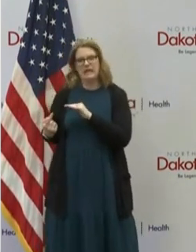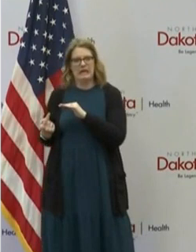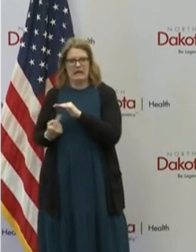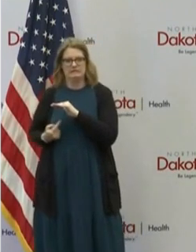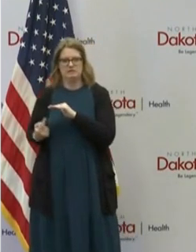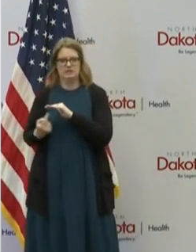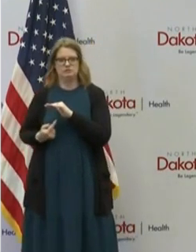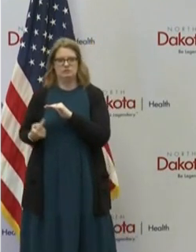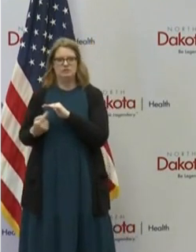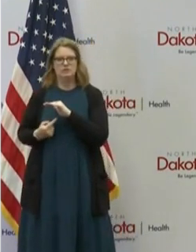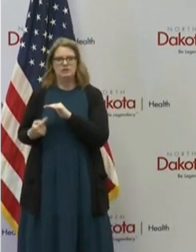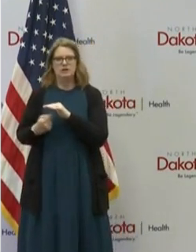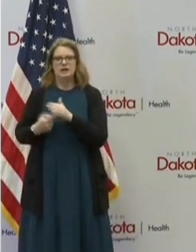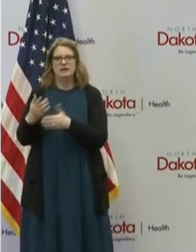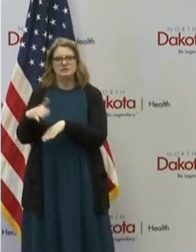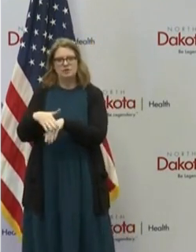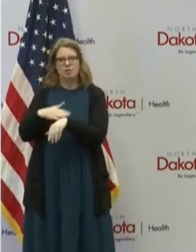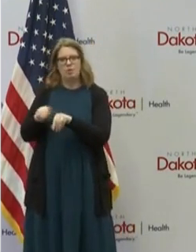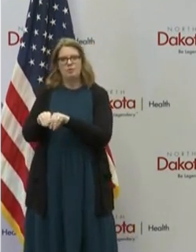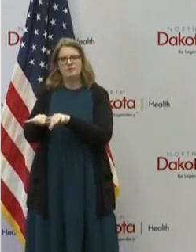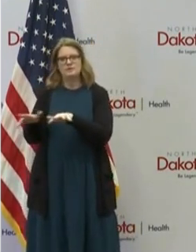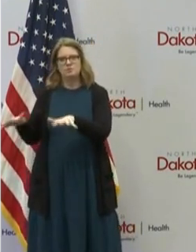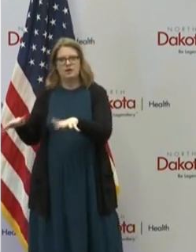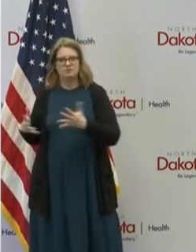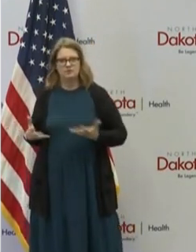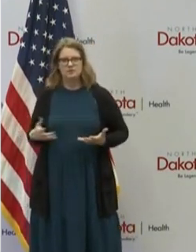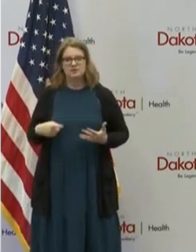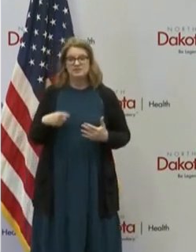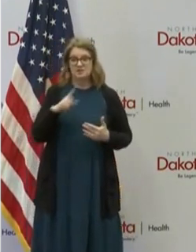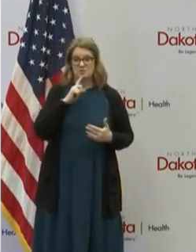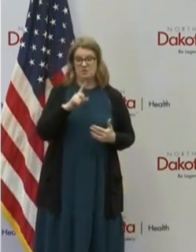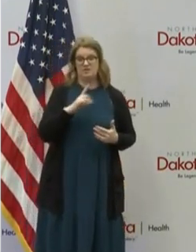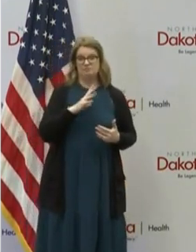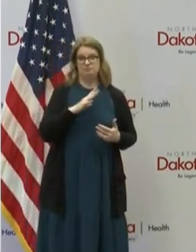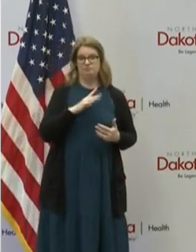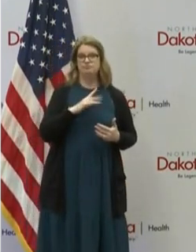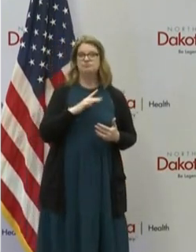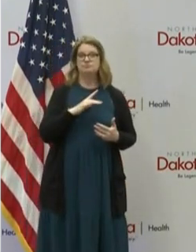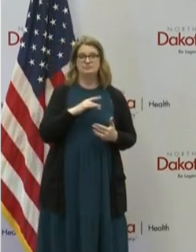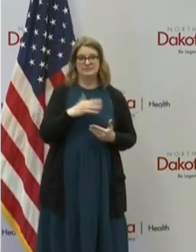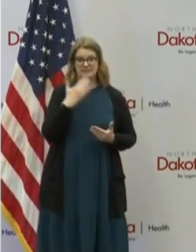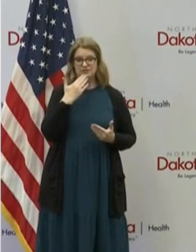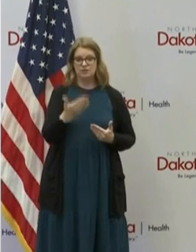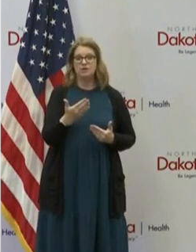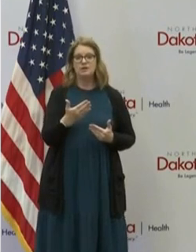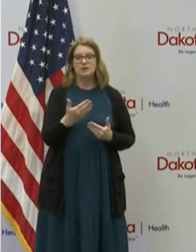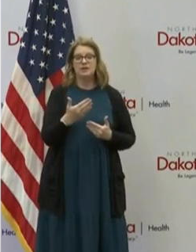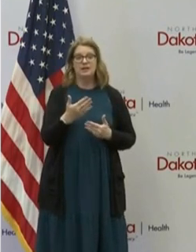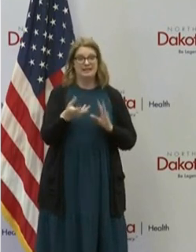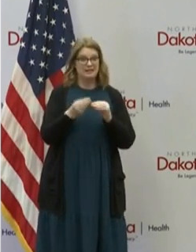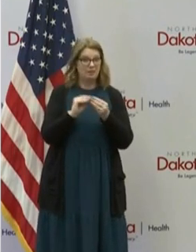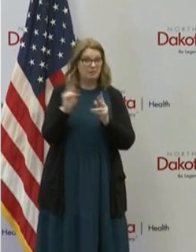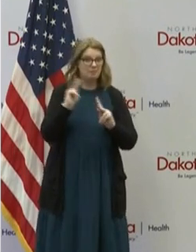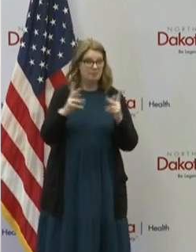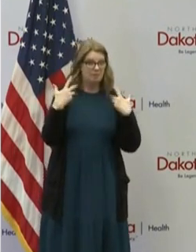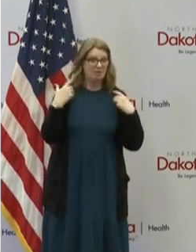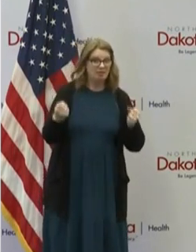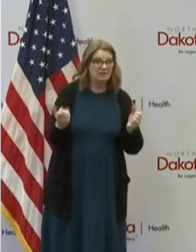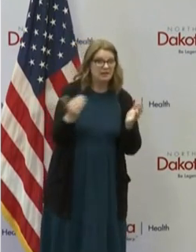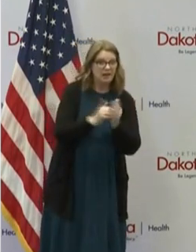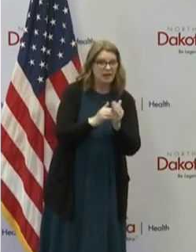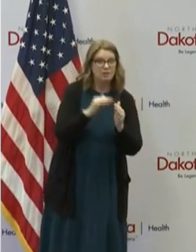help arrest the spread. And so again, this chart is looking really good with a strong increase in recovereds and flat